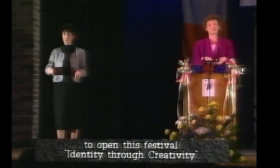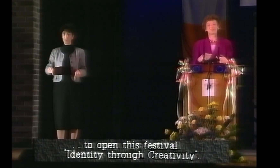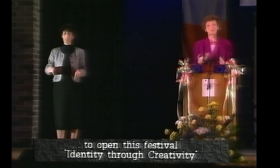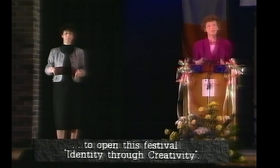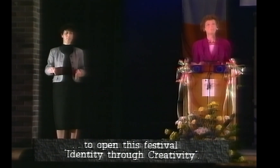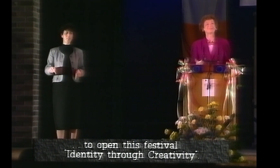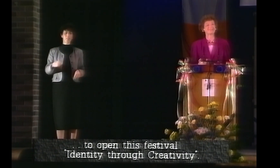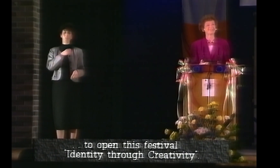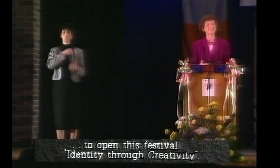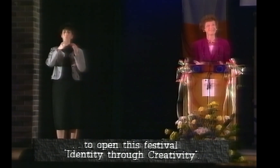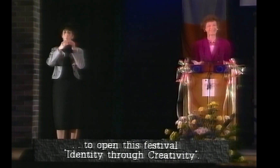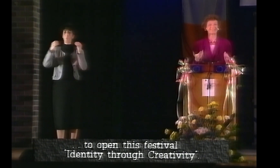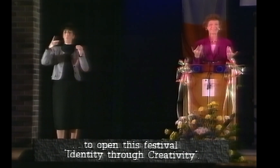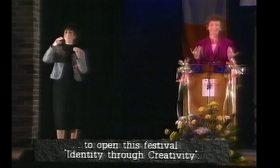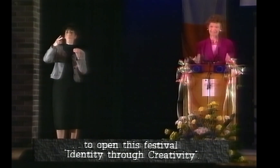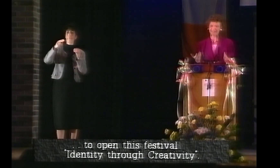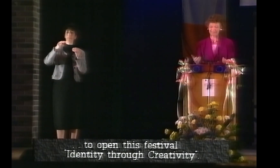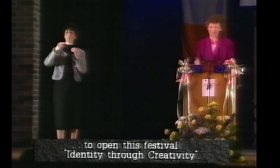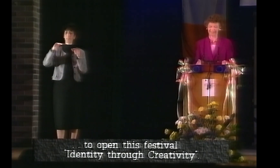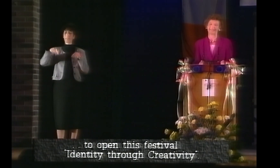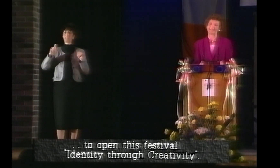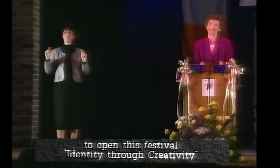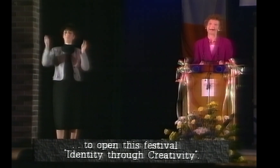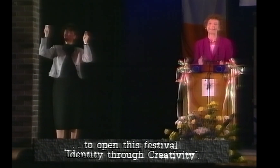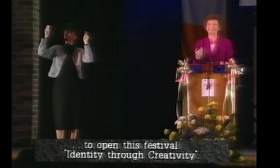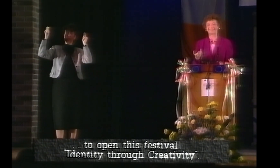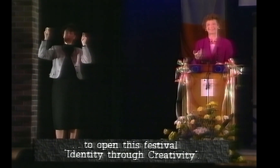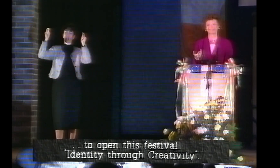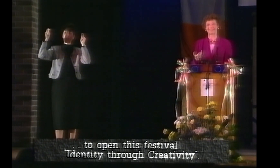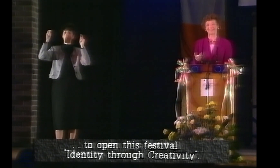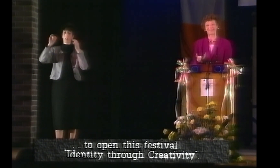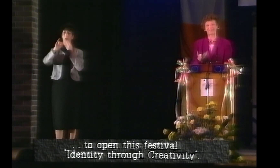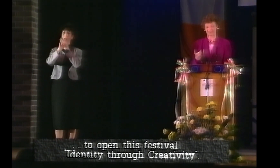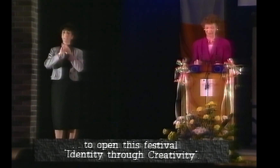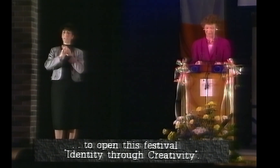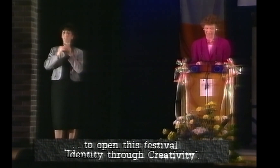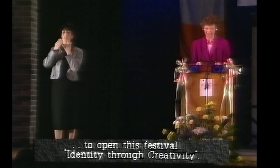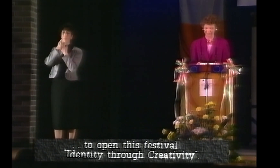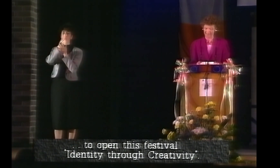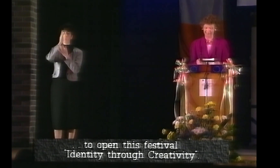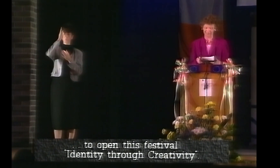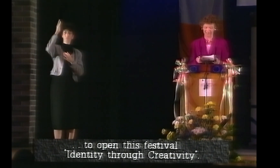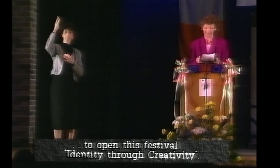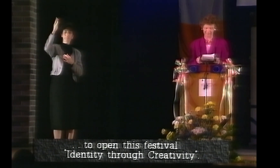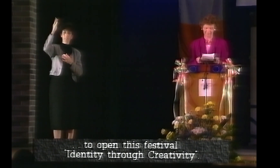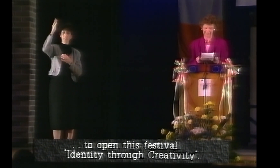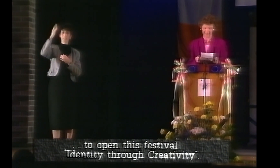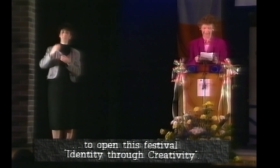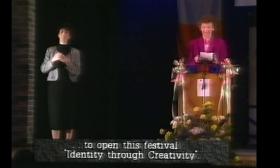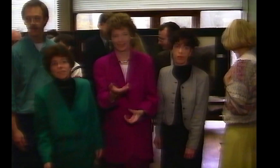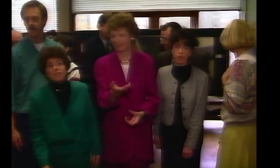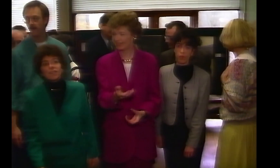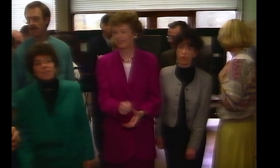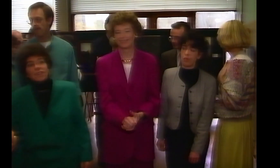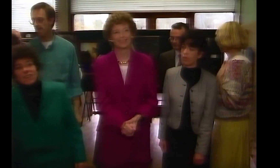Last year, Dublin in ERA was designated European City of Culture. And for the very first time, deaf people took an active part